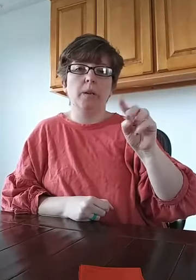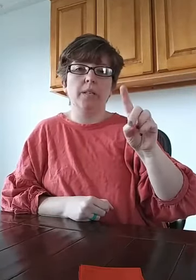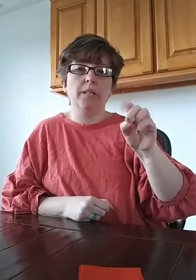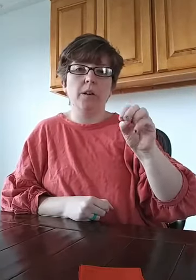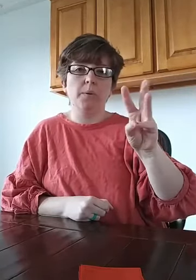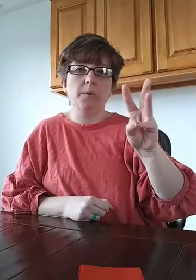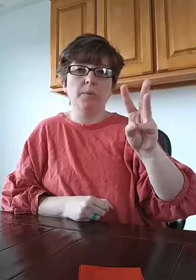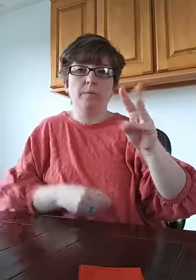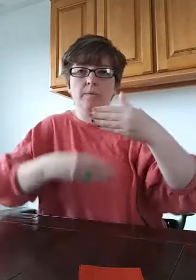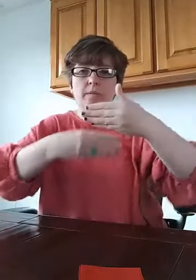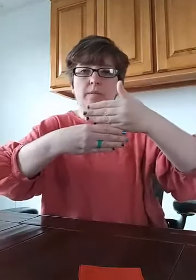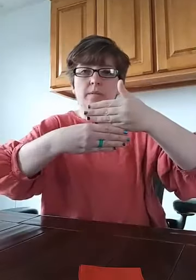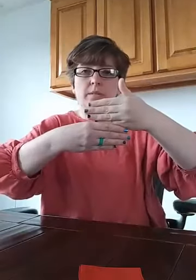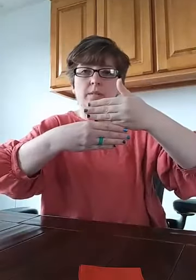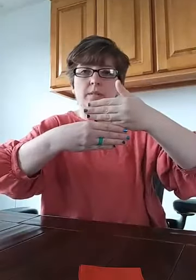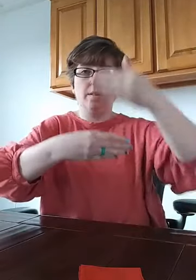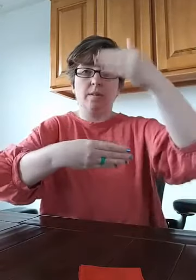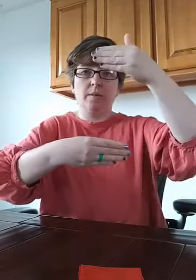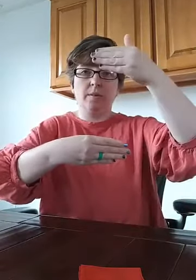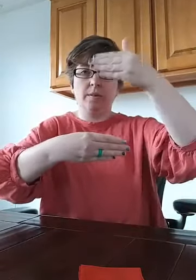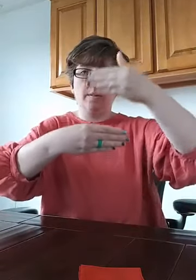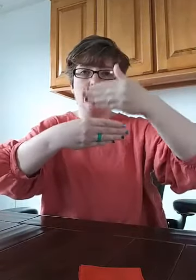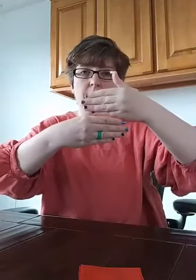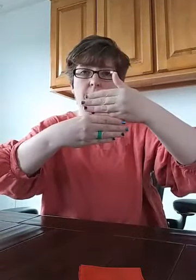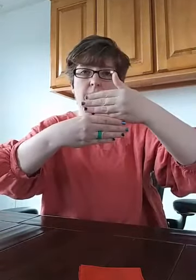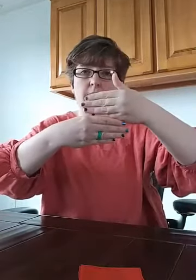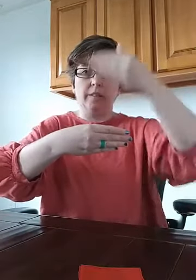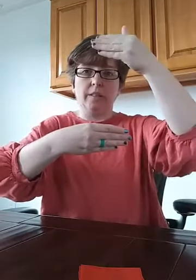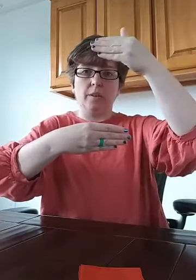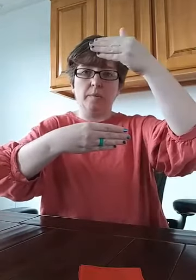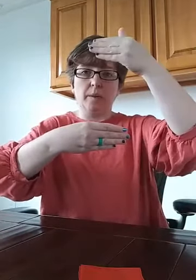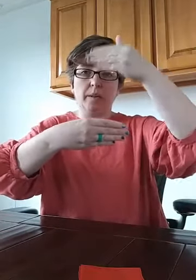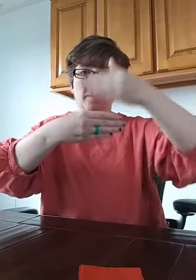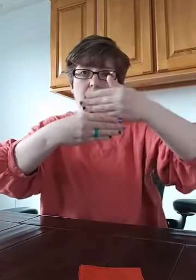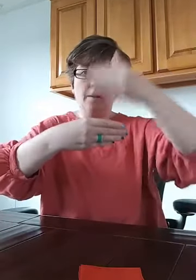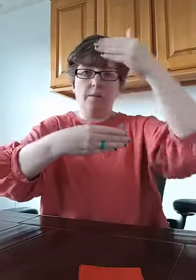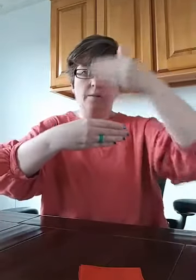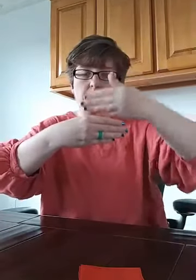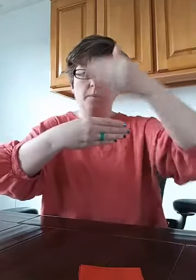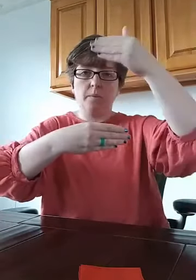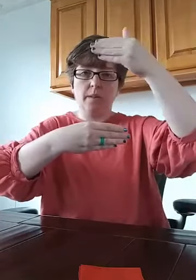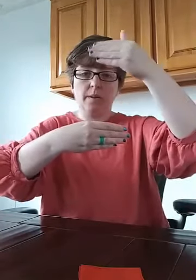window window it's like you're opening a window window